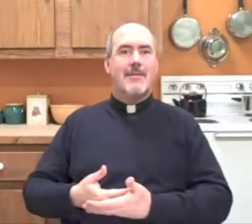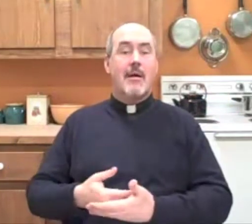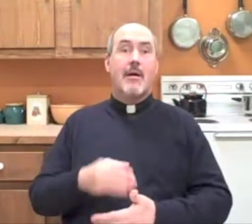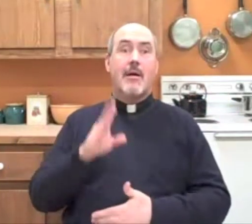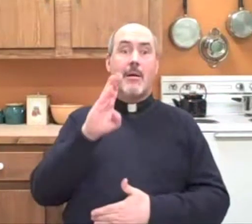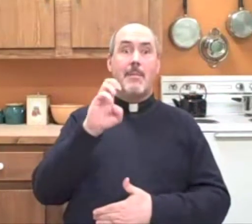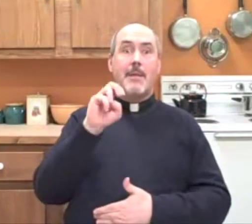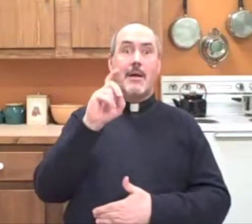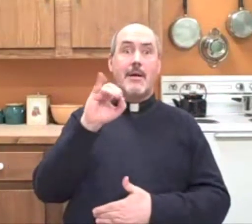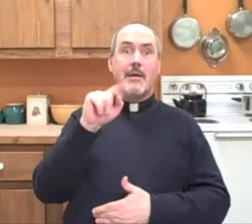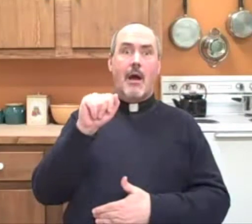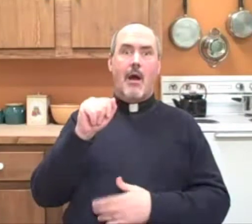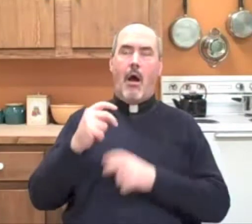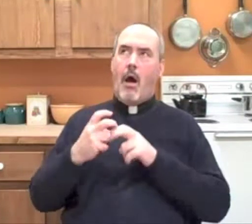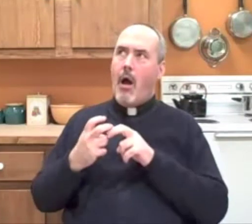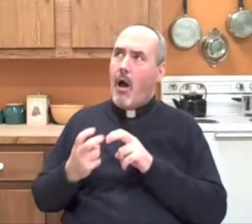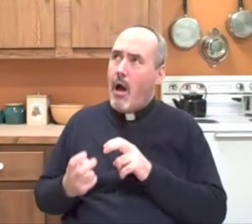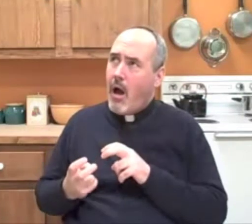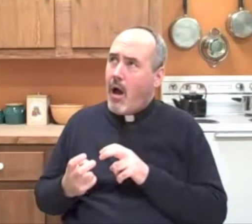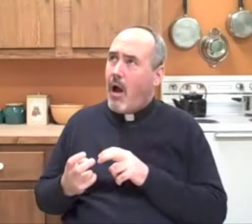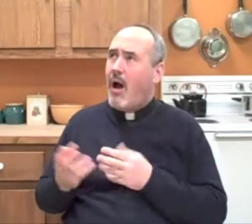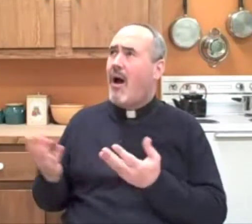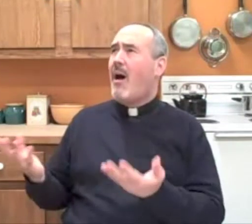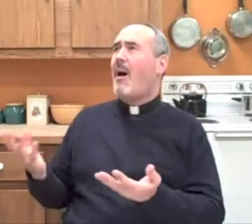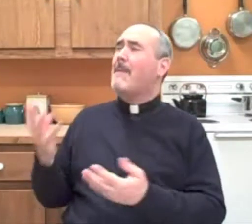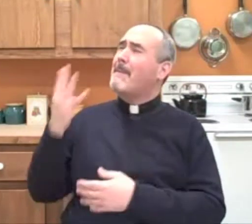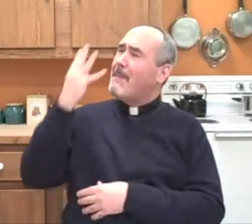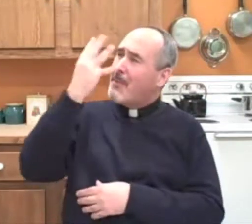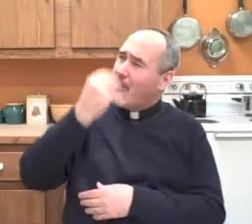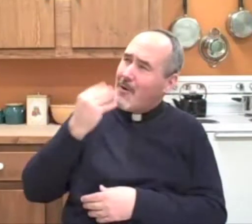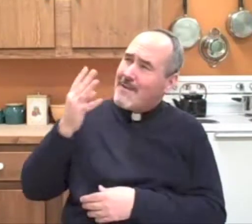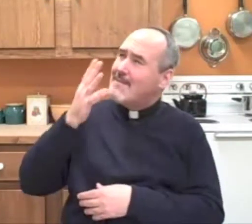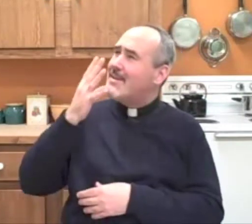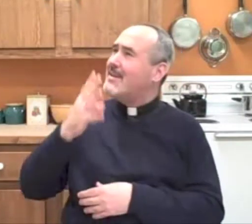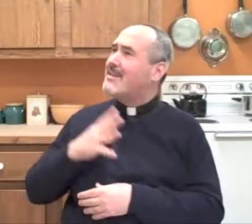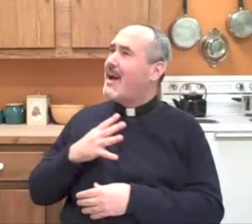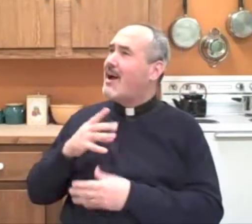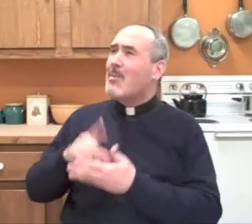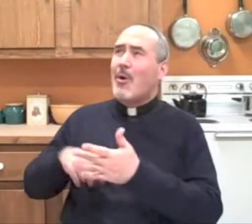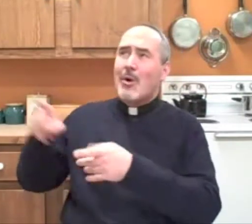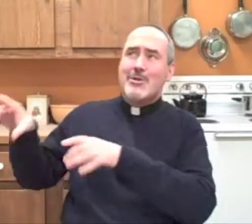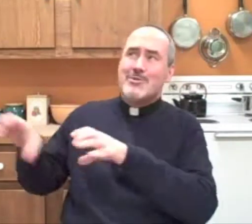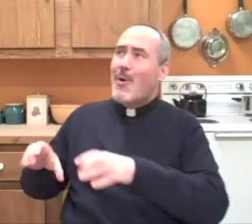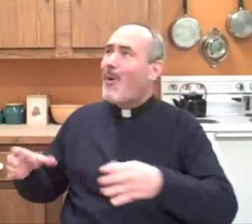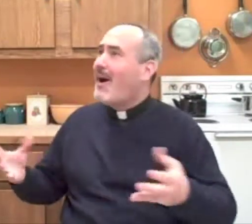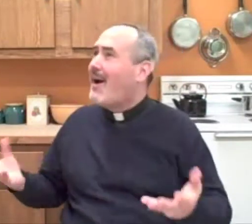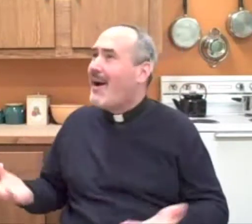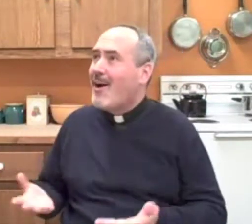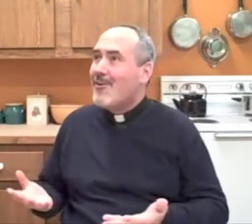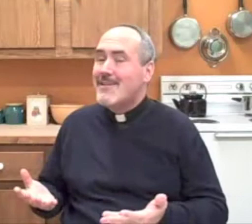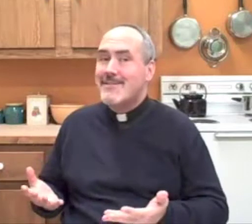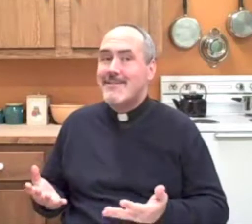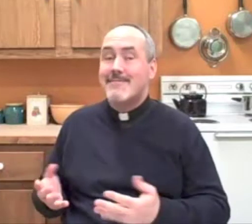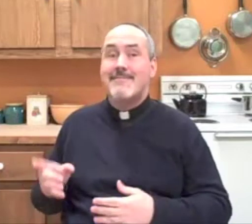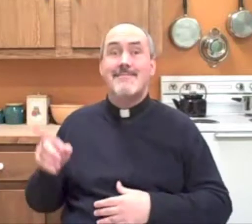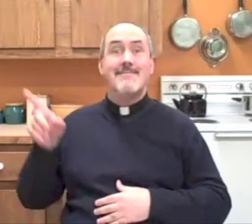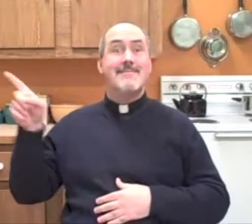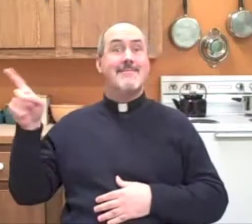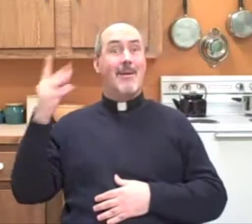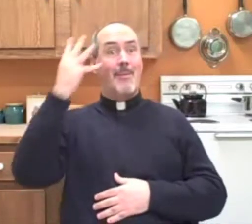robe, carrying a baby. Benedicta said to her, "Beautiful lady, what are you doing here?"